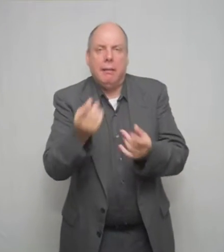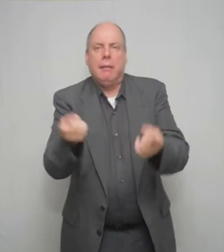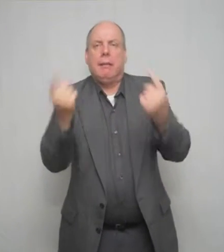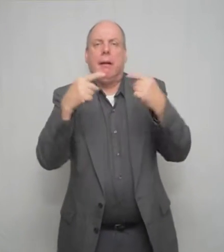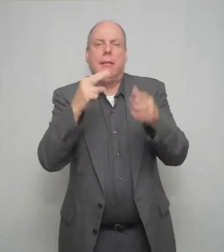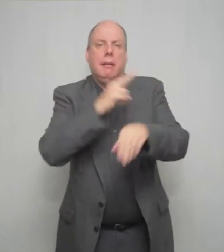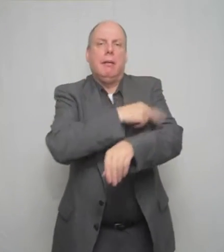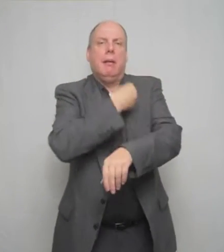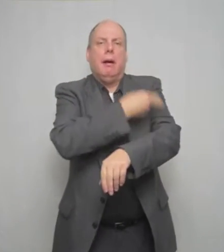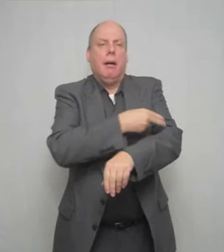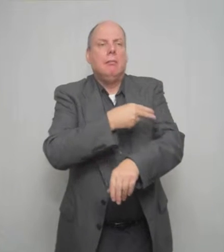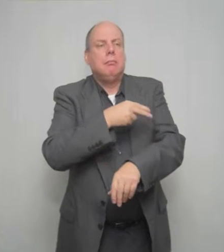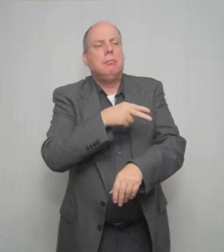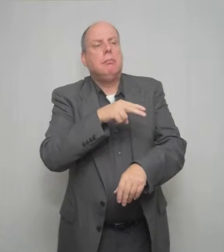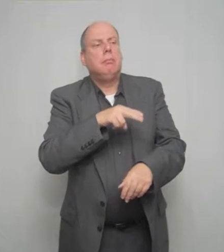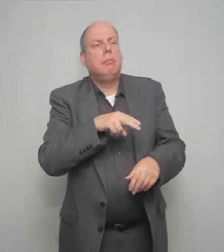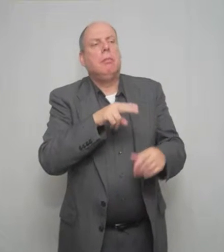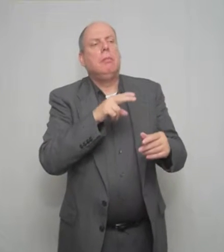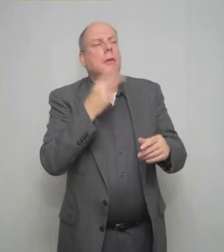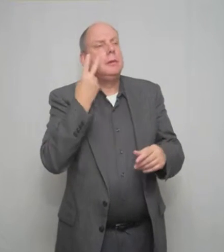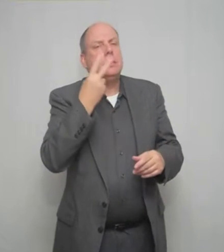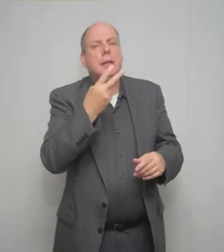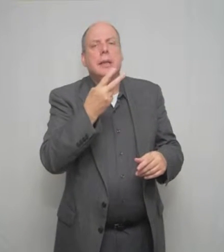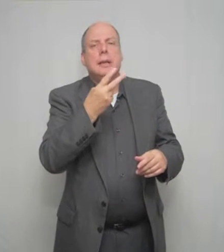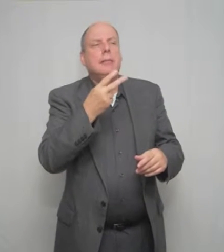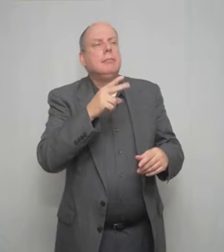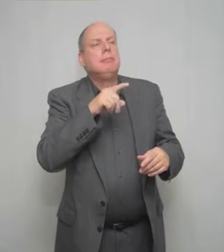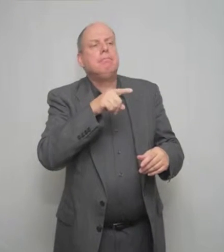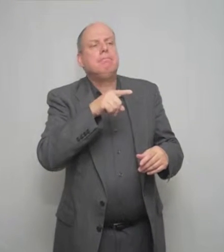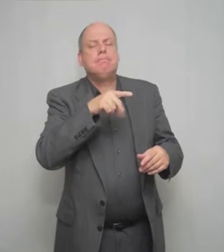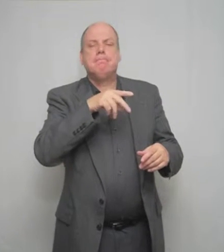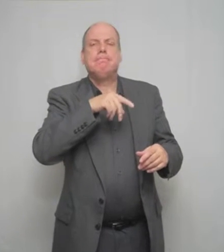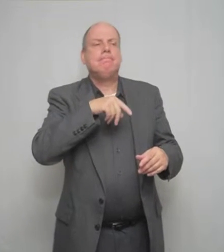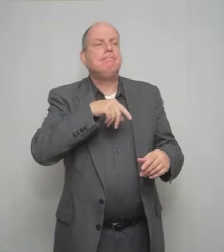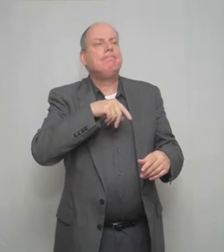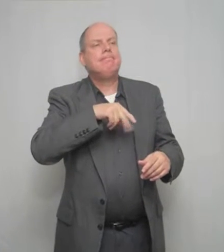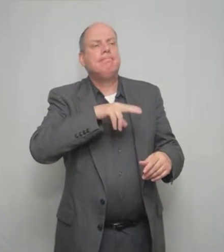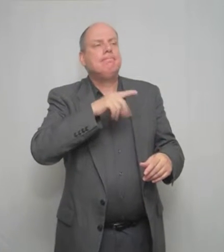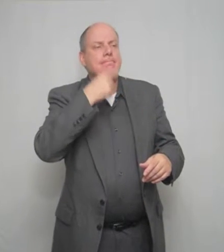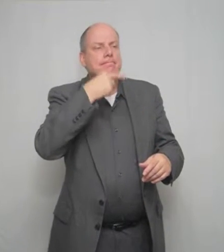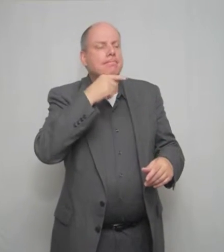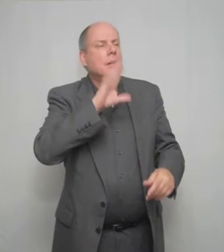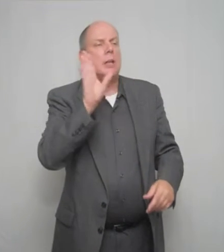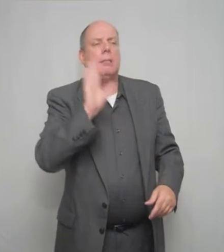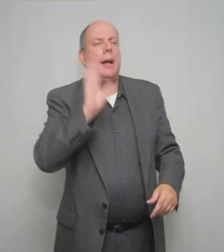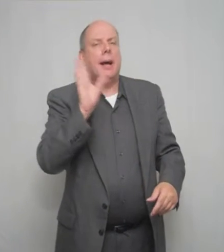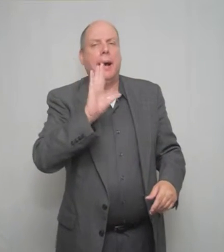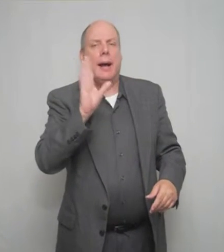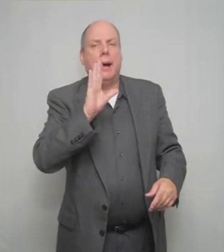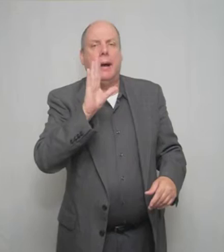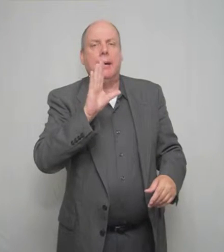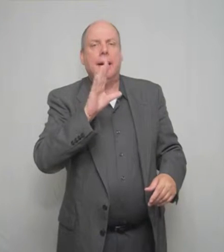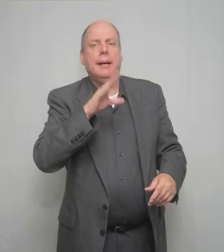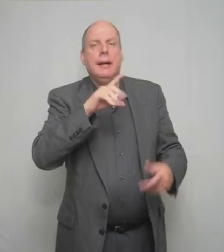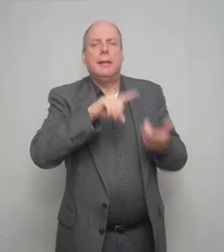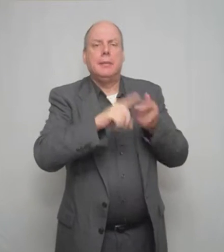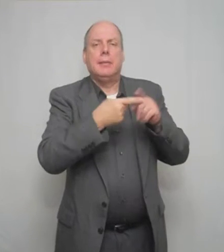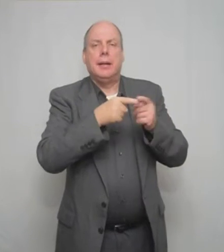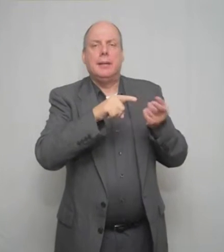the surgery would be too expensive. So they contacted his family, and they all came, and so they could